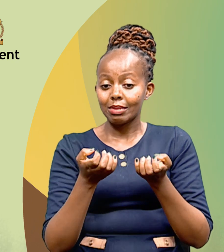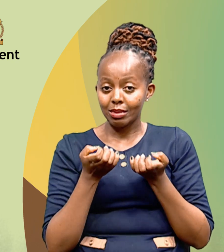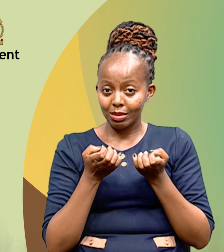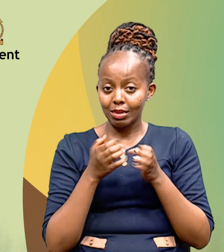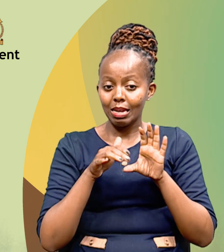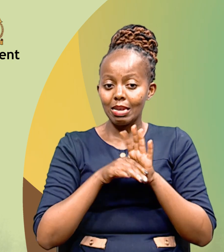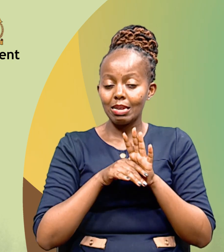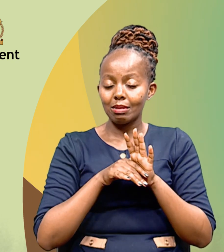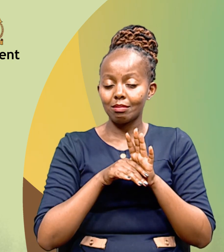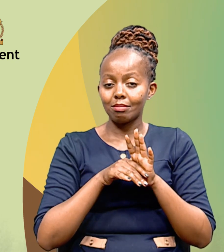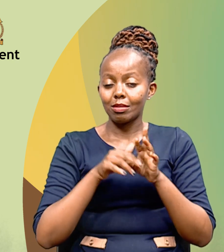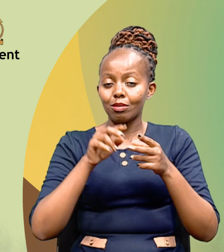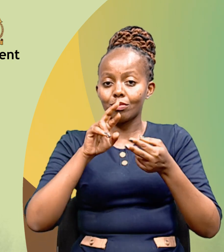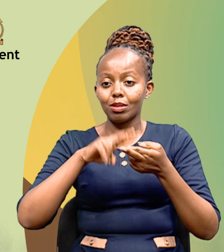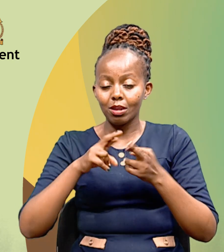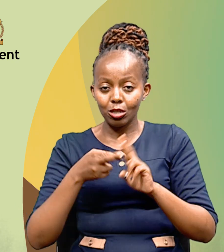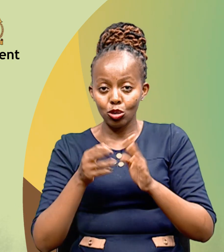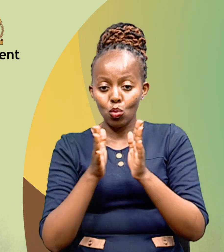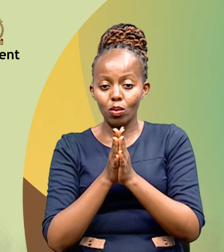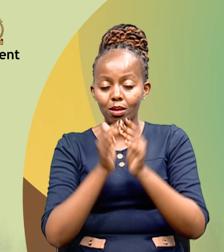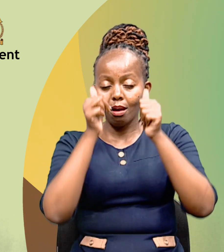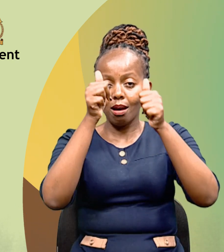response to the advert.